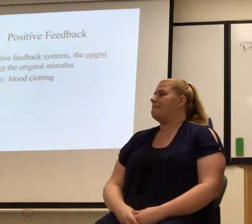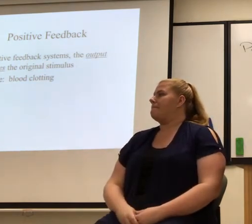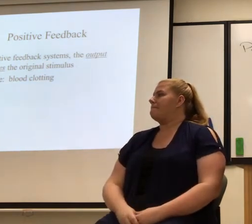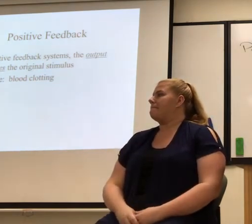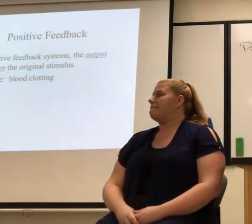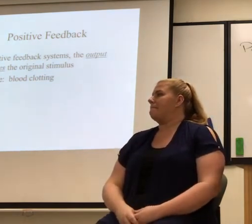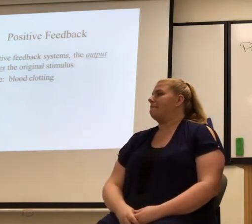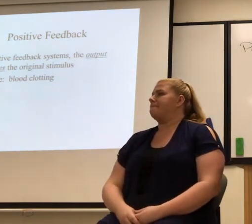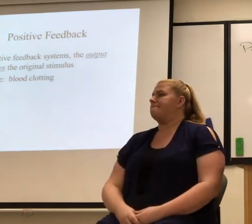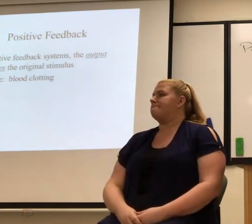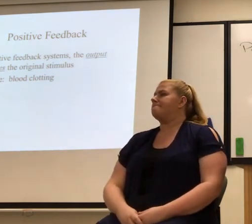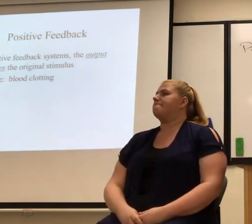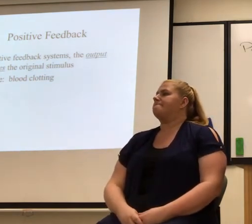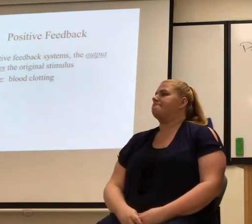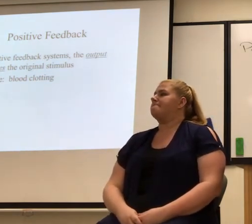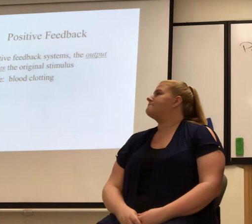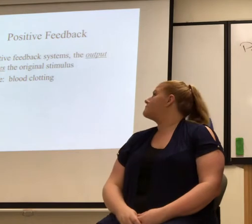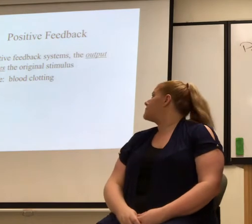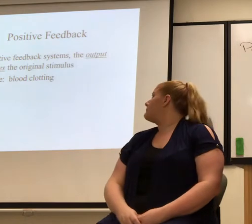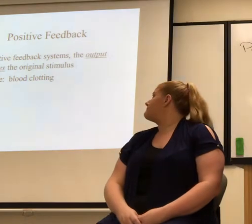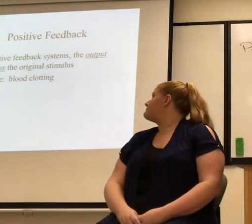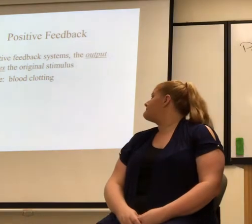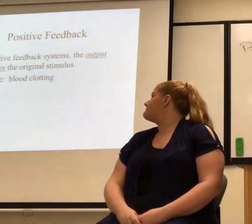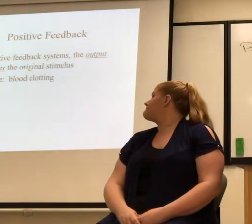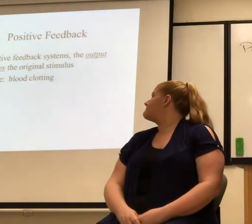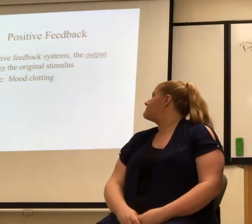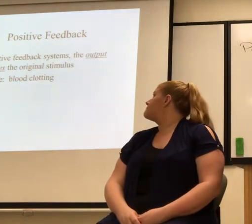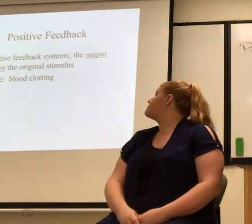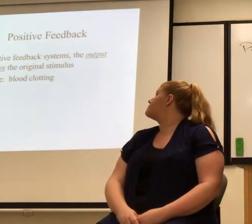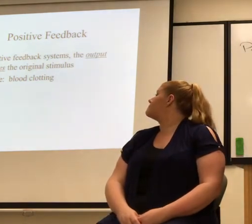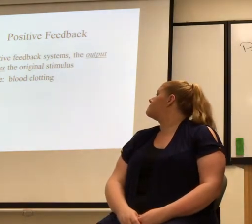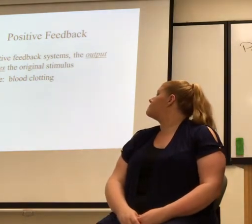Okay. Output enhances original stimulus.